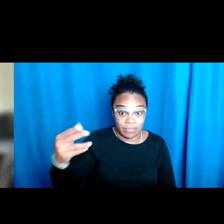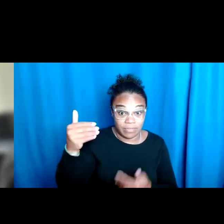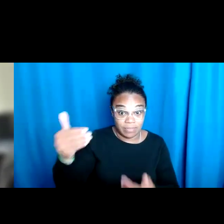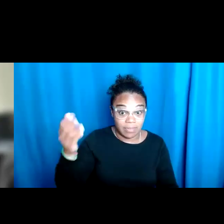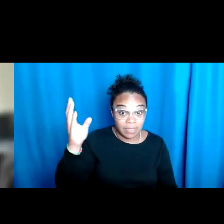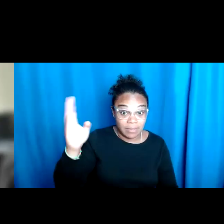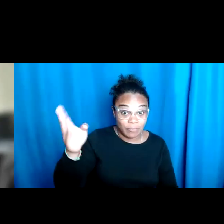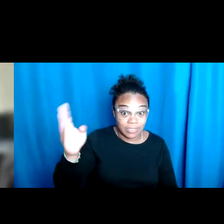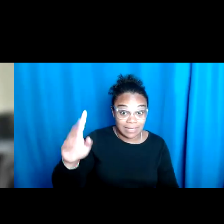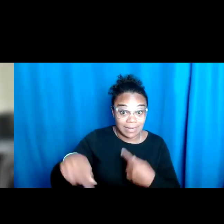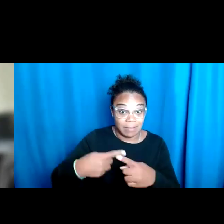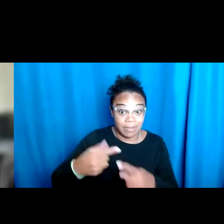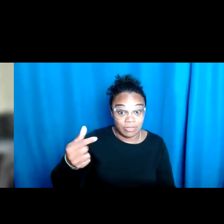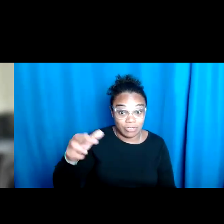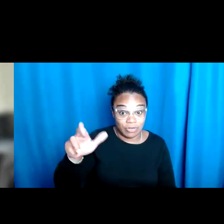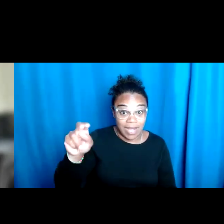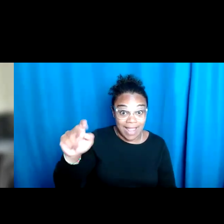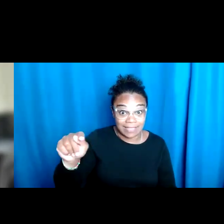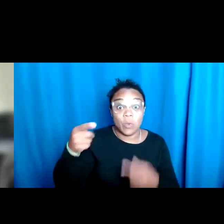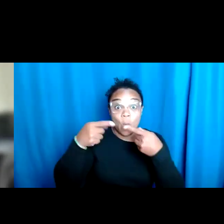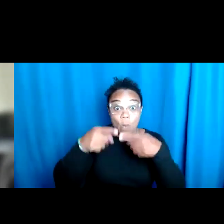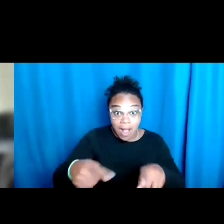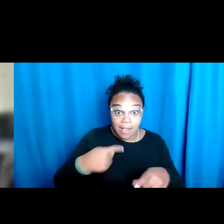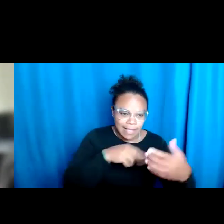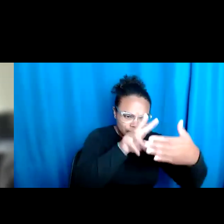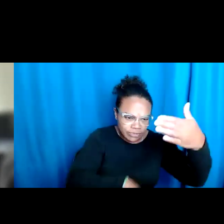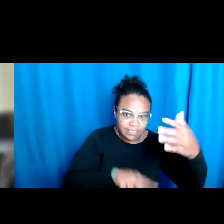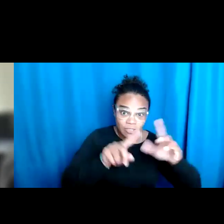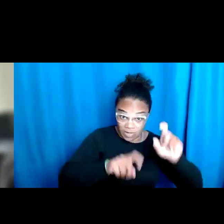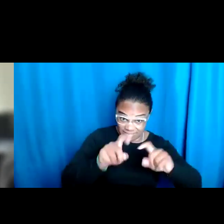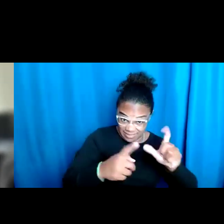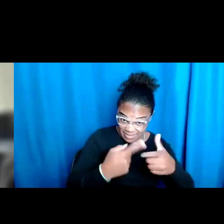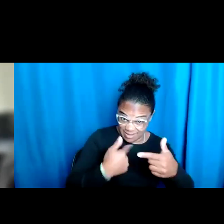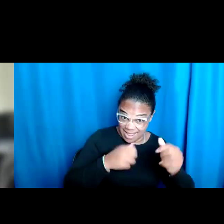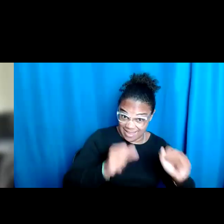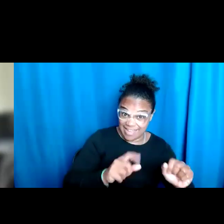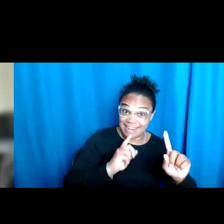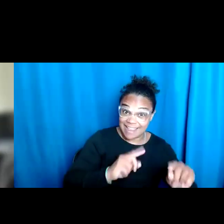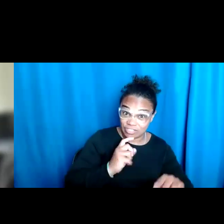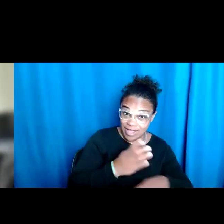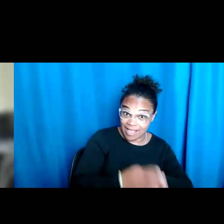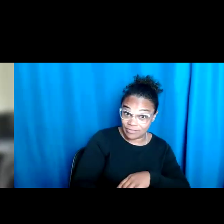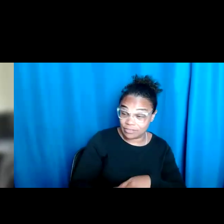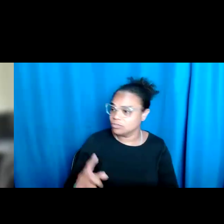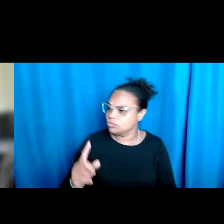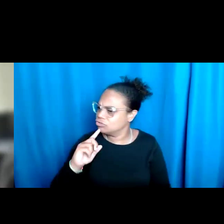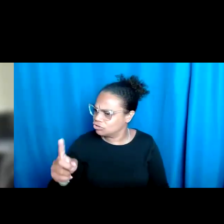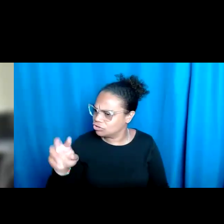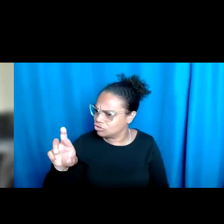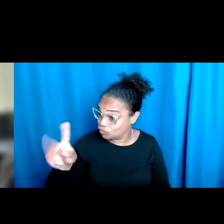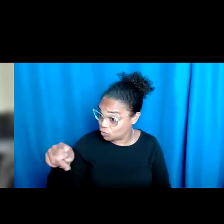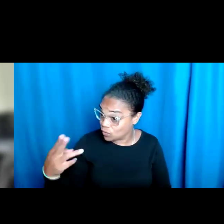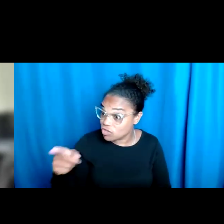presentation on the grants and I can look through the questions and then I can answer some of those questions? Sure. Ruth, are you ready?